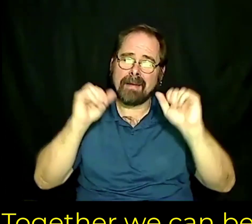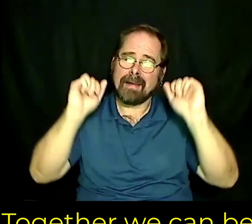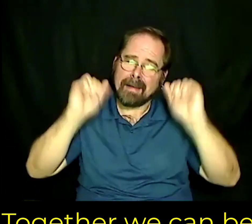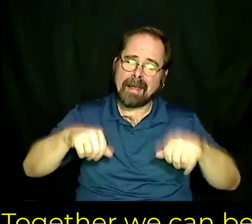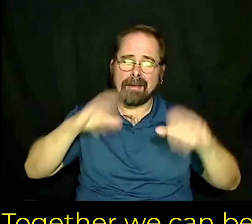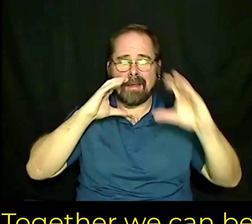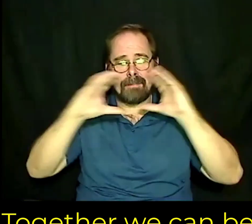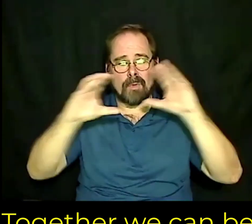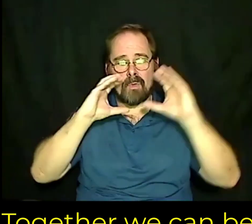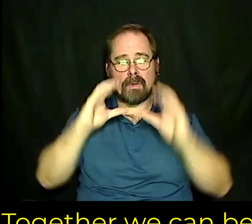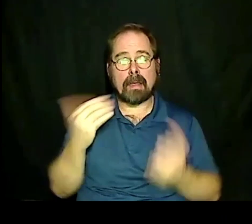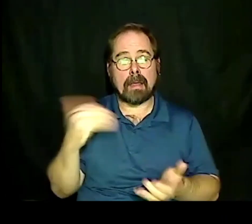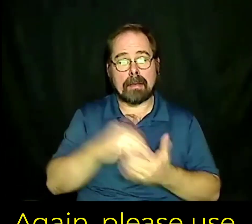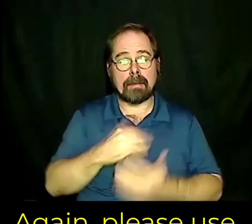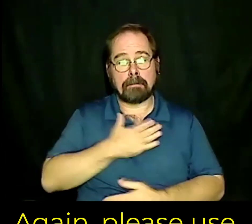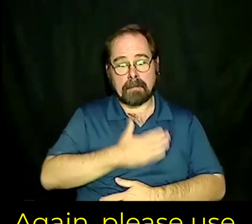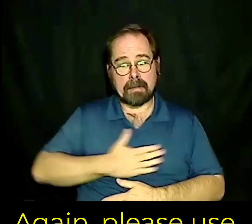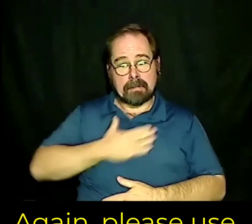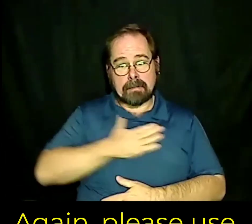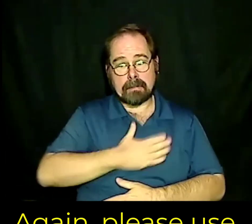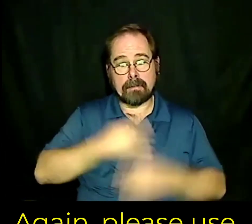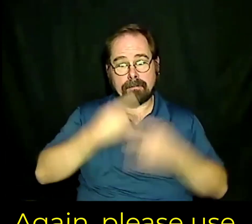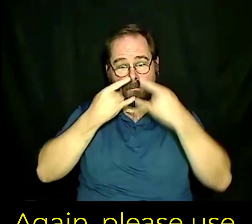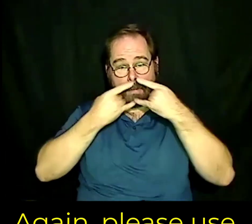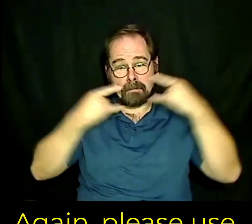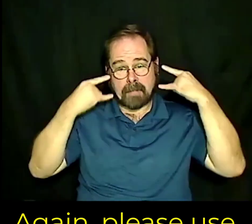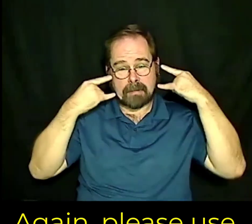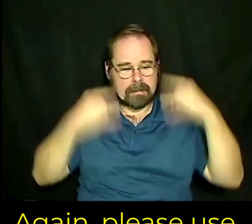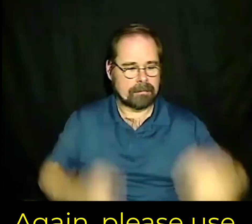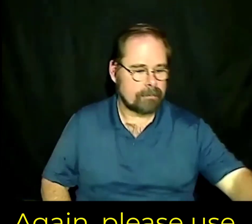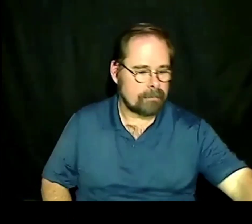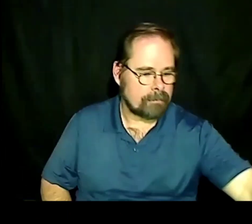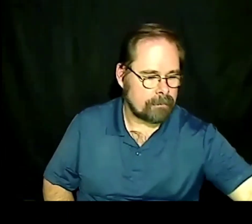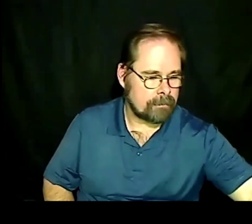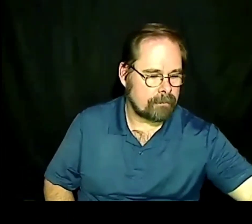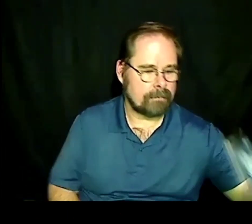and communicate. And again, please wear your face mask.